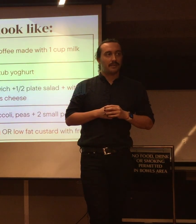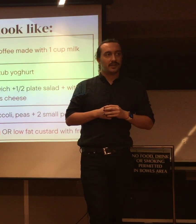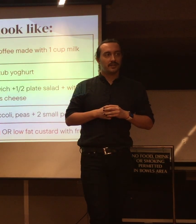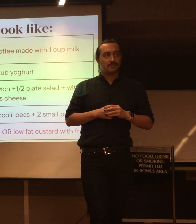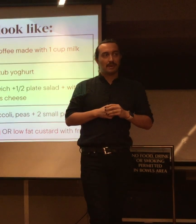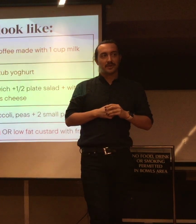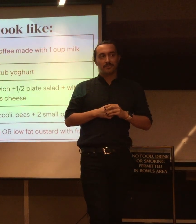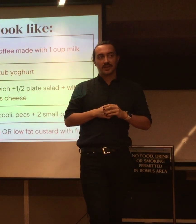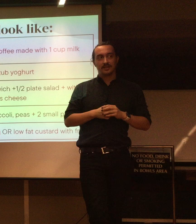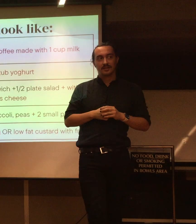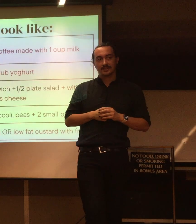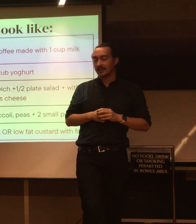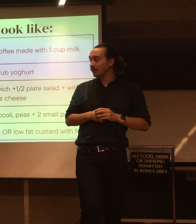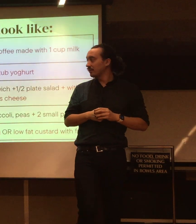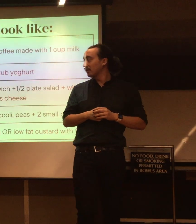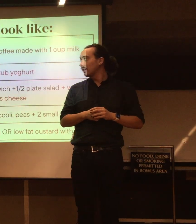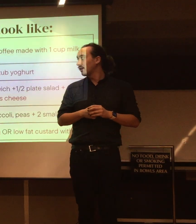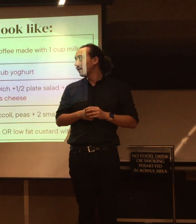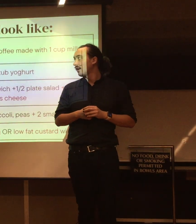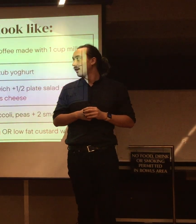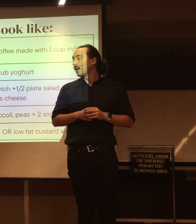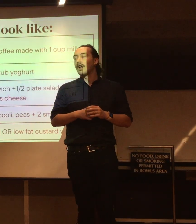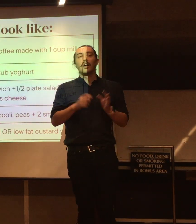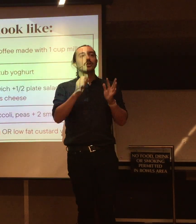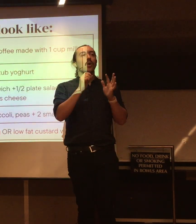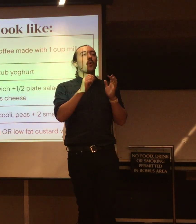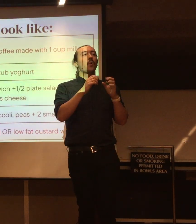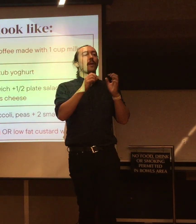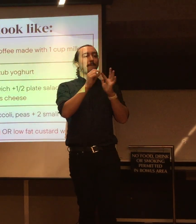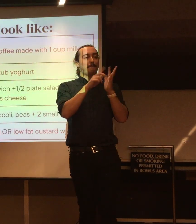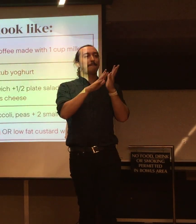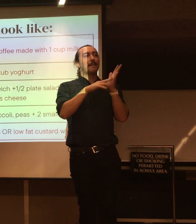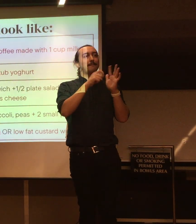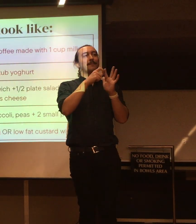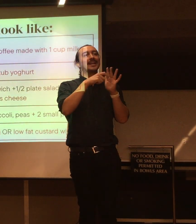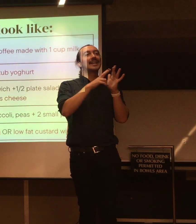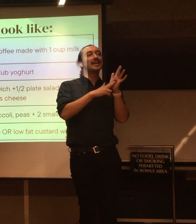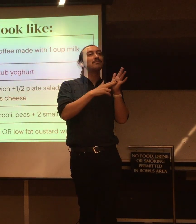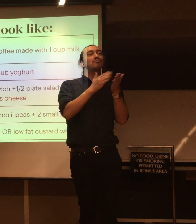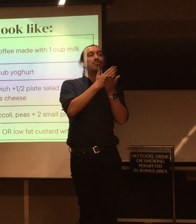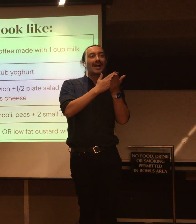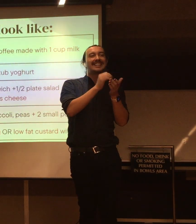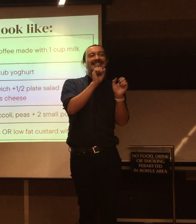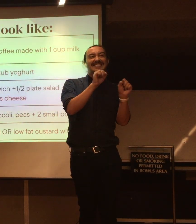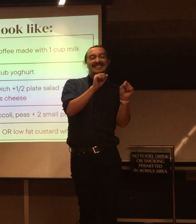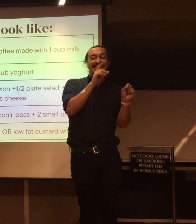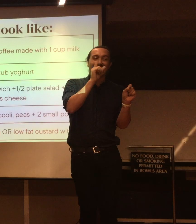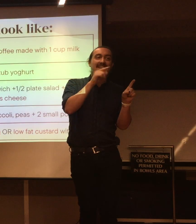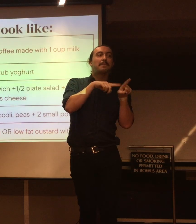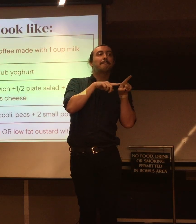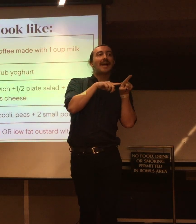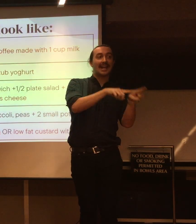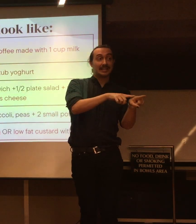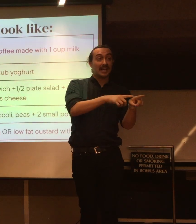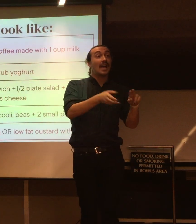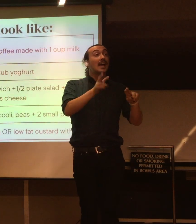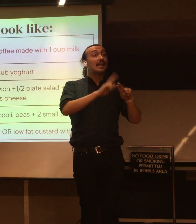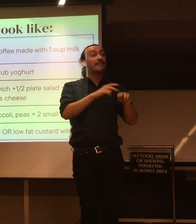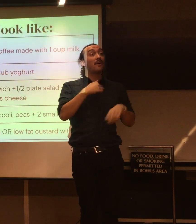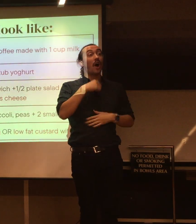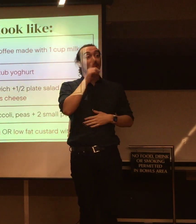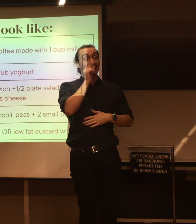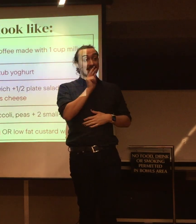What about pumpkin bread? Is that good? Pumpkin bread, it depends. If I can see